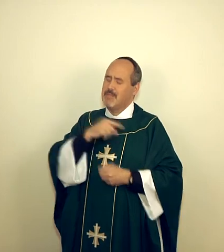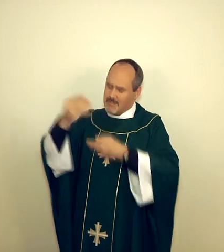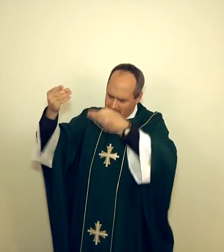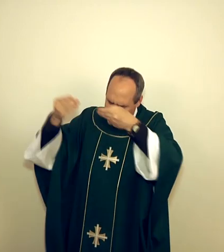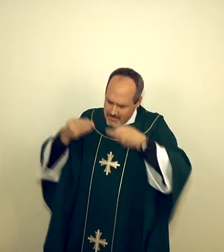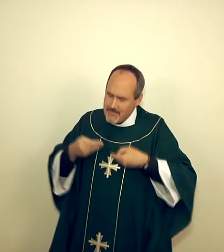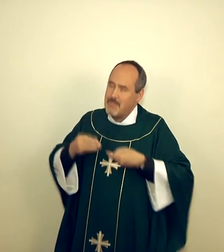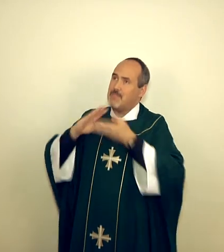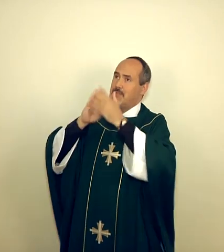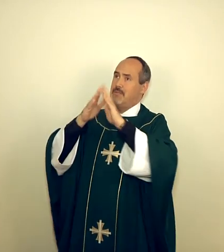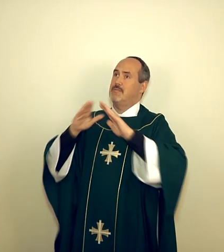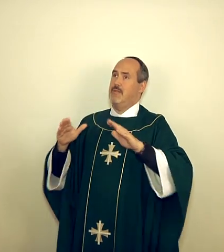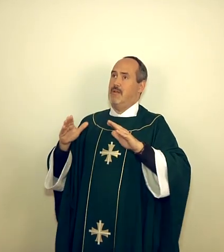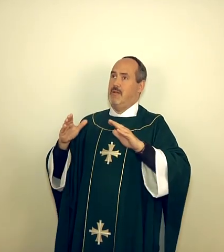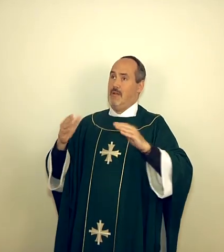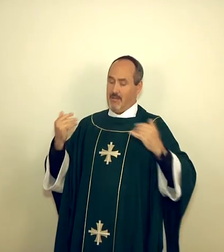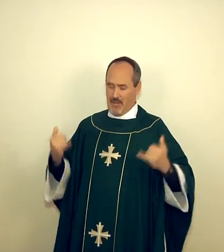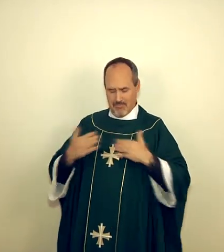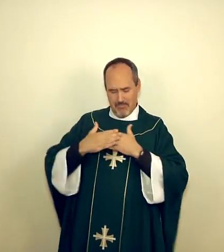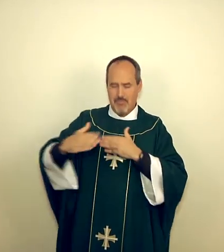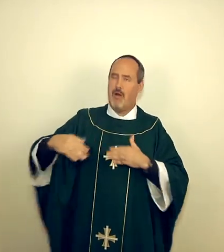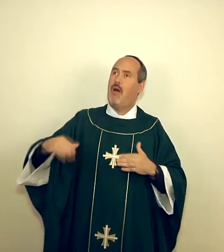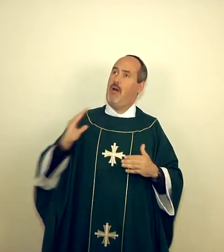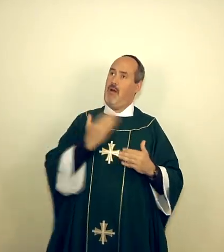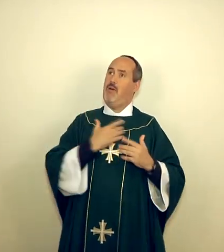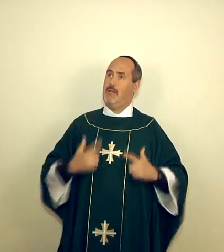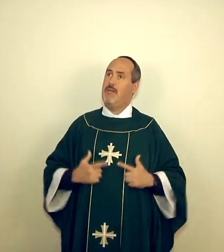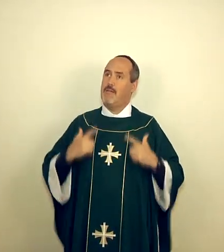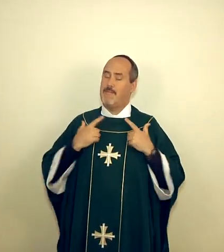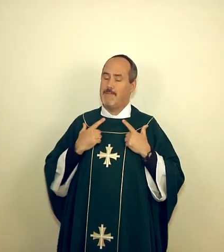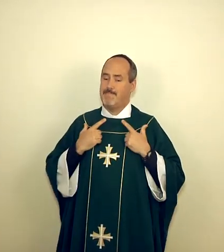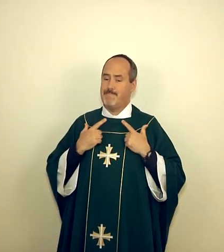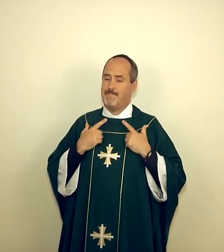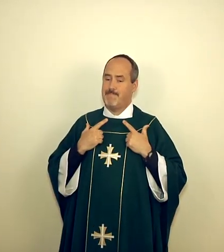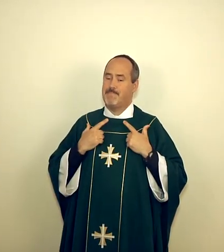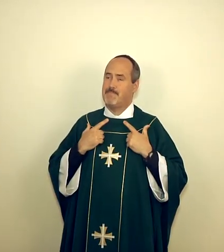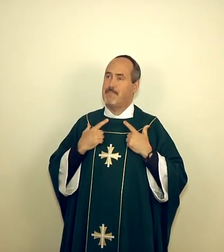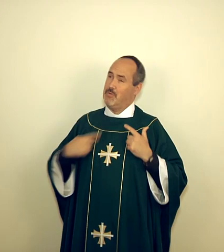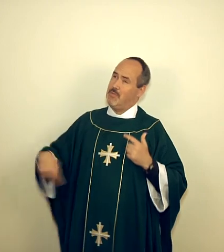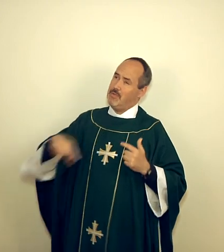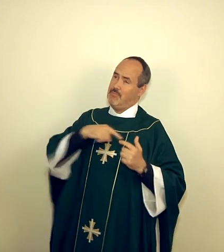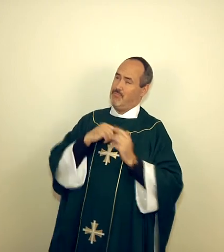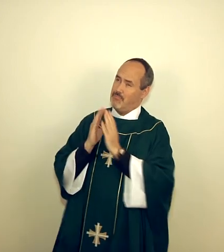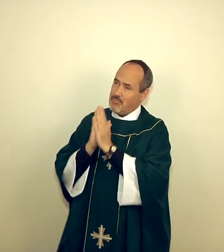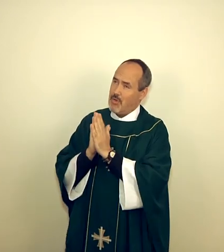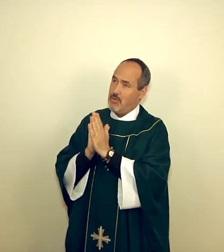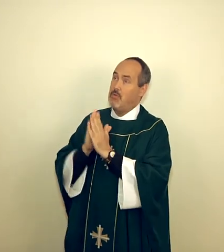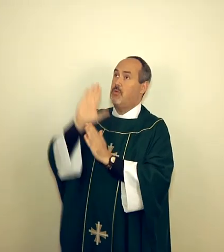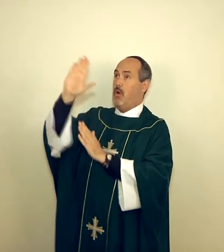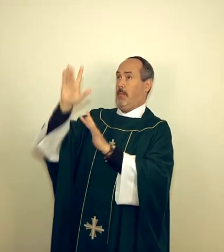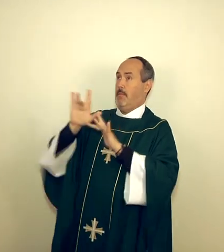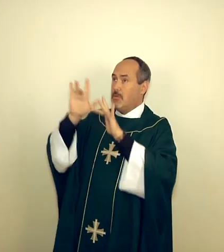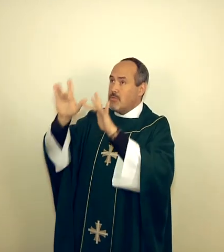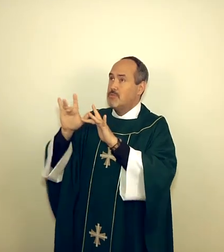Graciously grant us peace in our days, that by the help of your